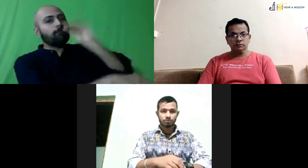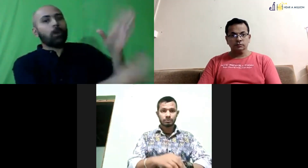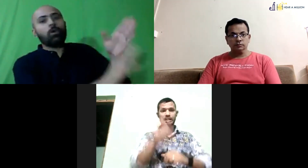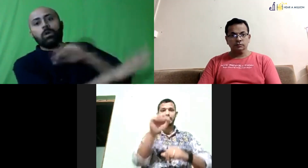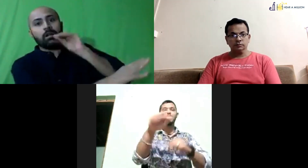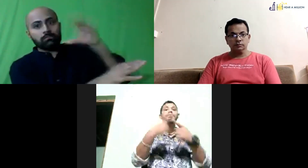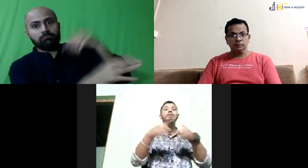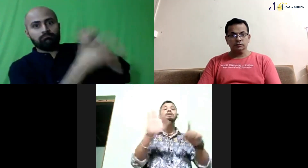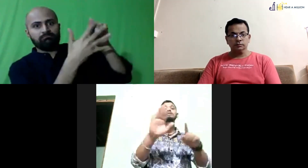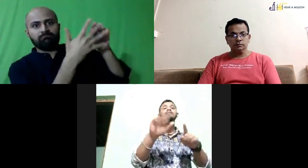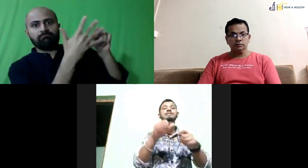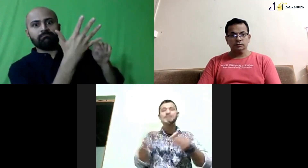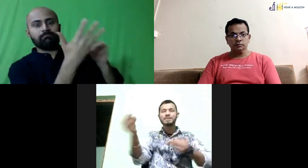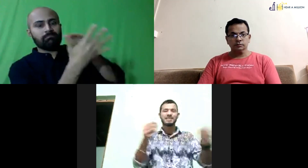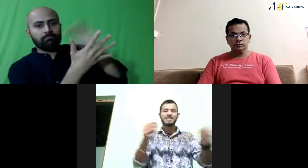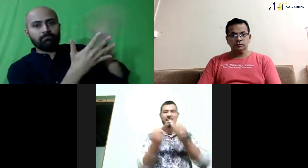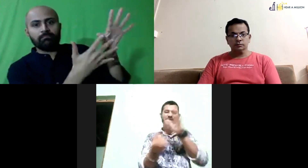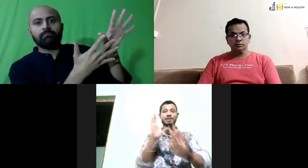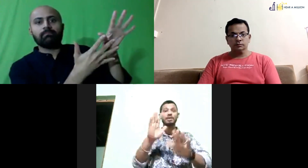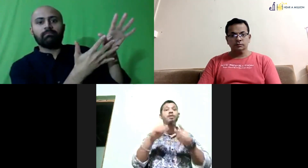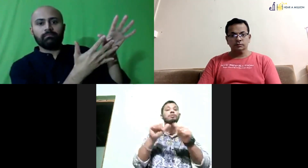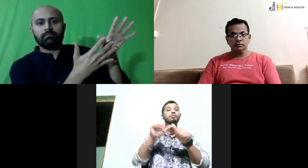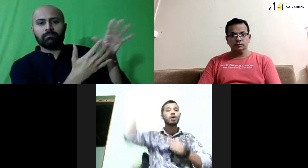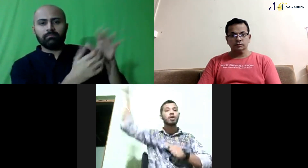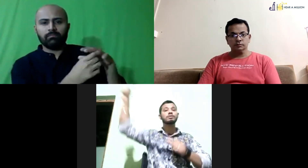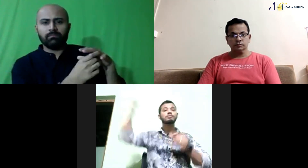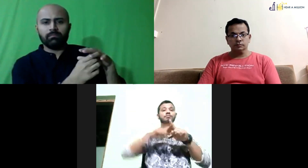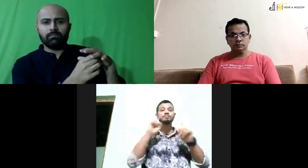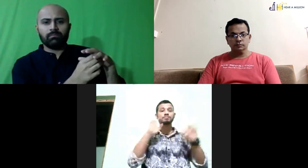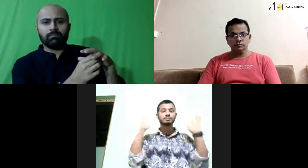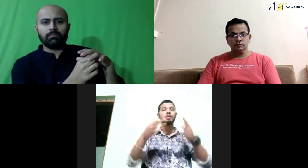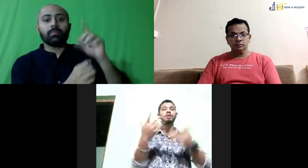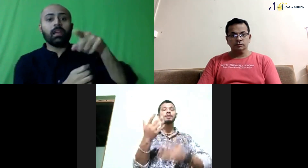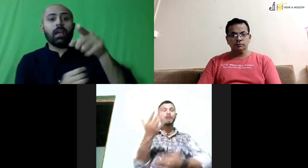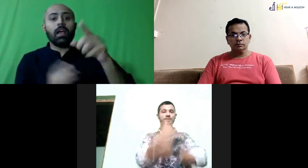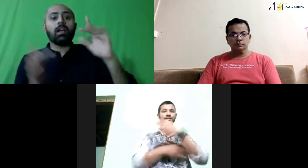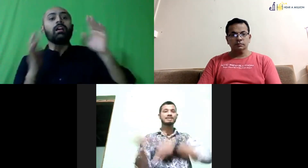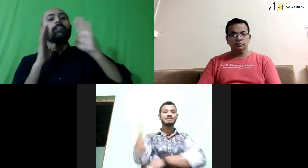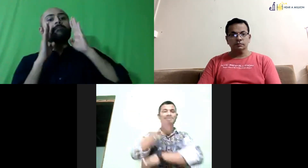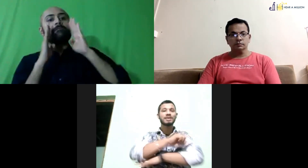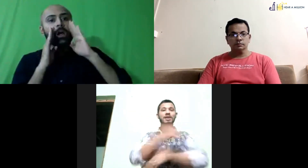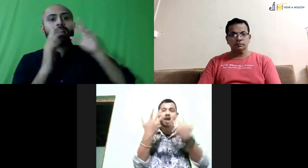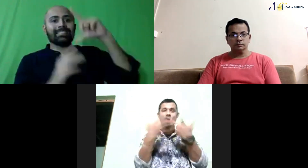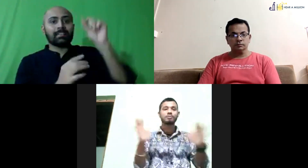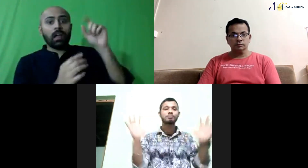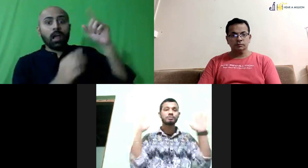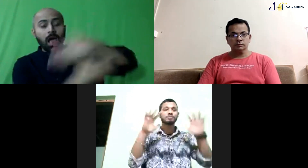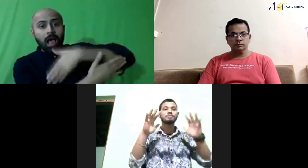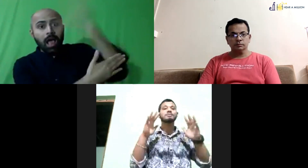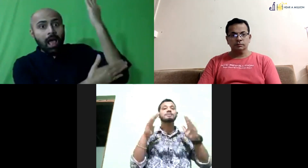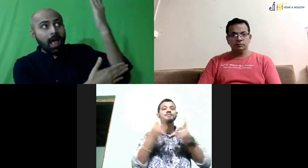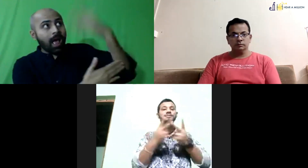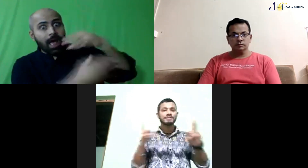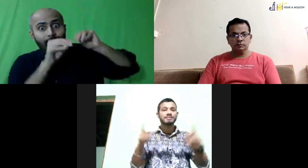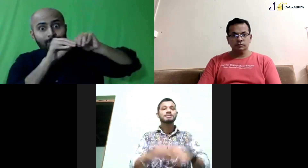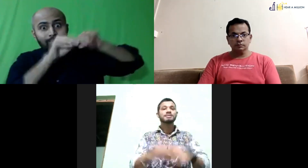you are seeing that the organization is hosting any event, you have to contact the association. But if they are having an event